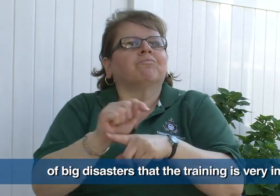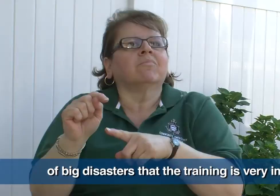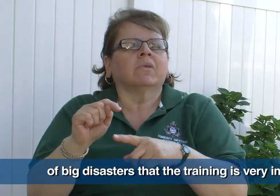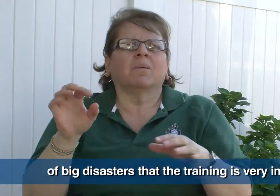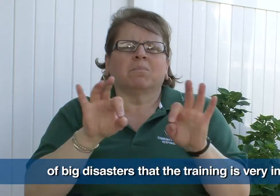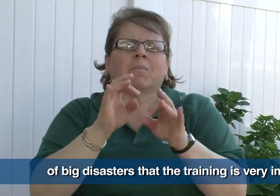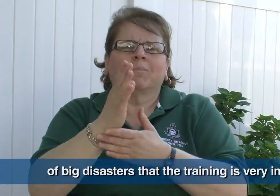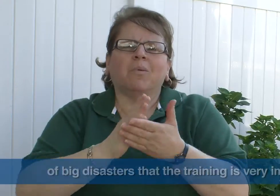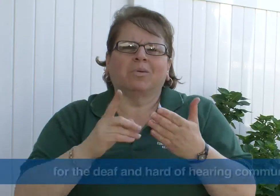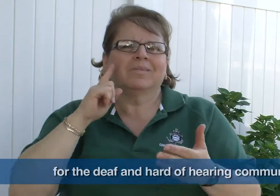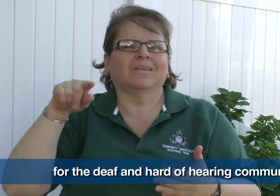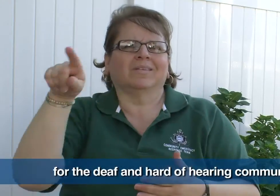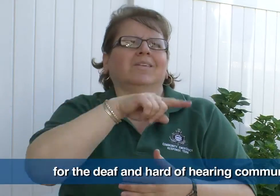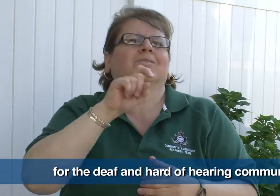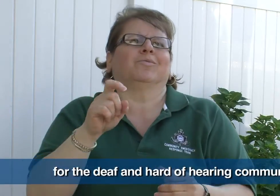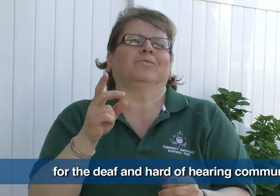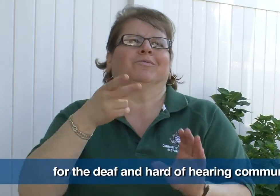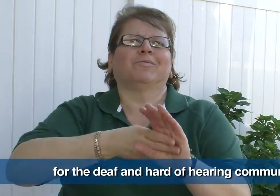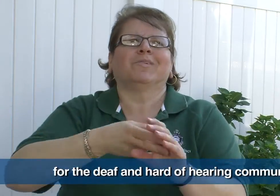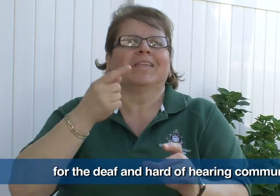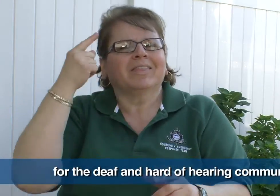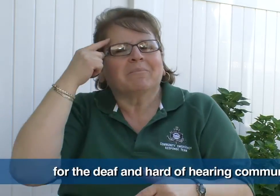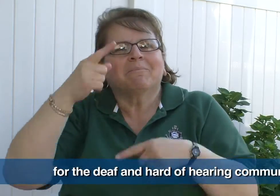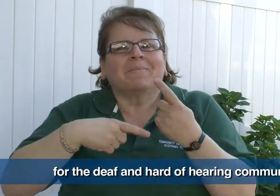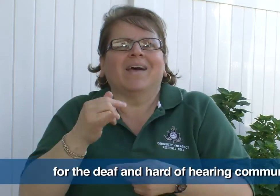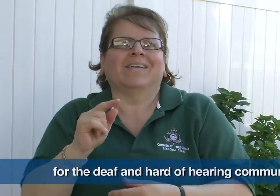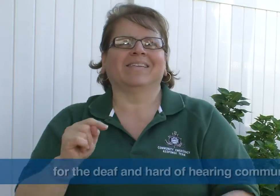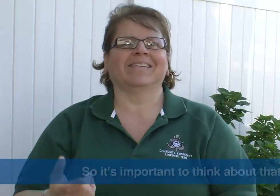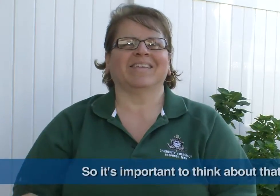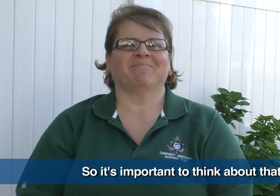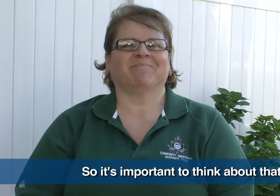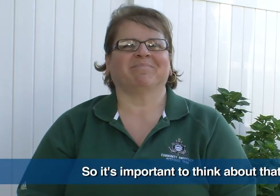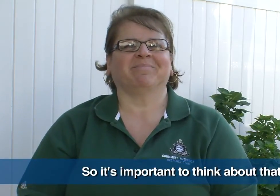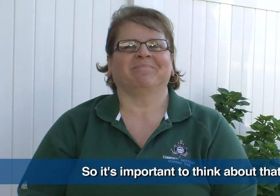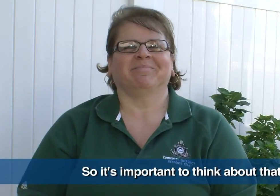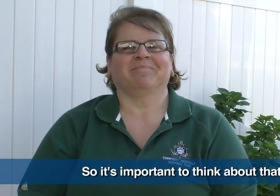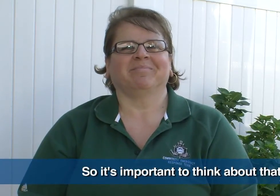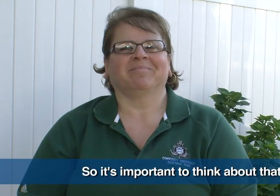very important for the deaf and hard of hearing communities. So it's important to think about that.